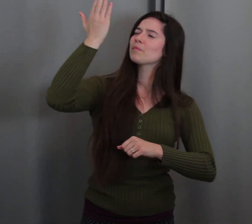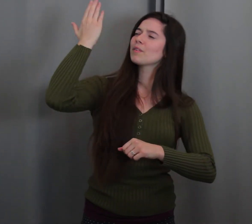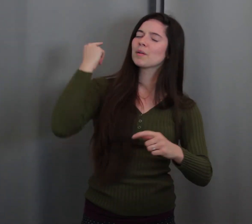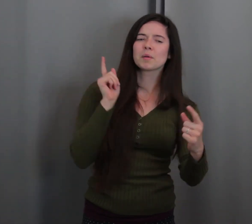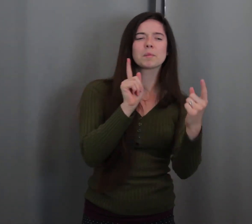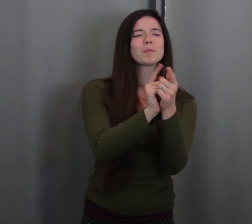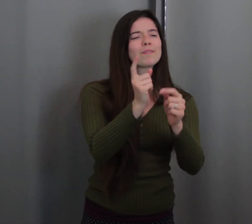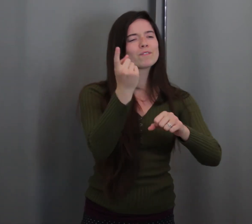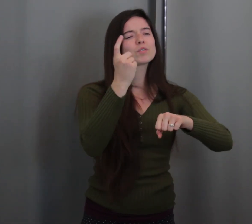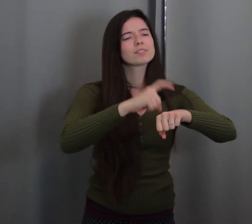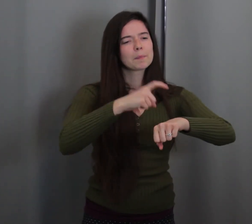morning.